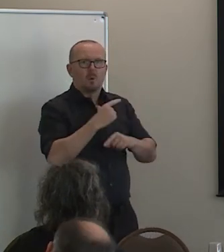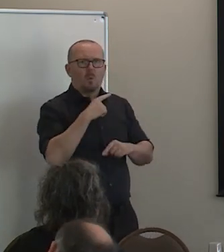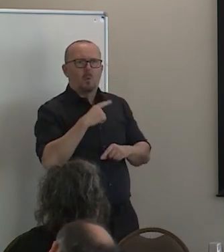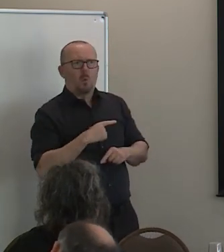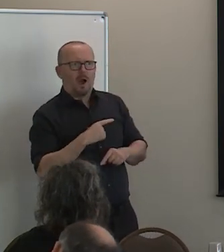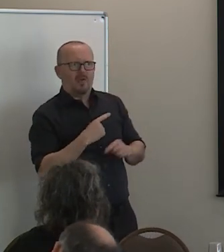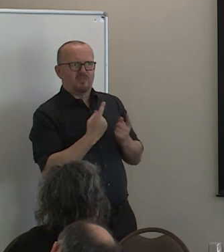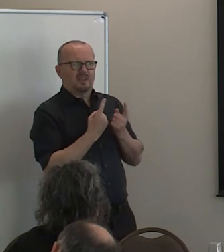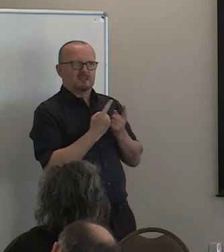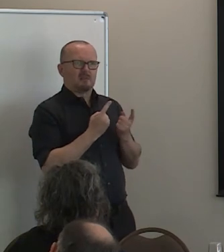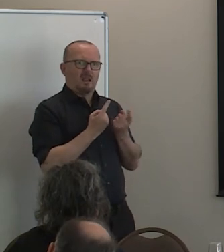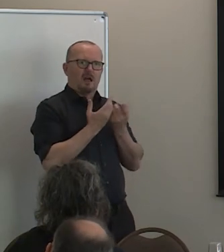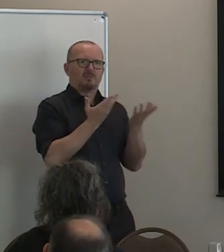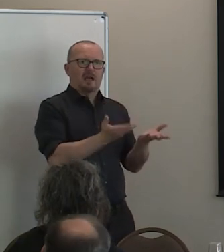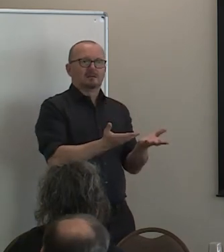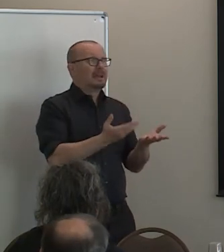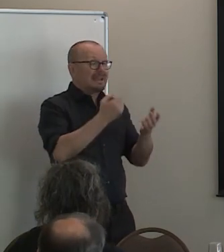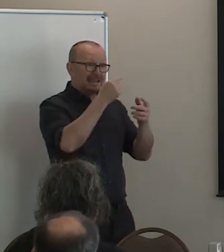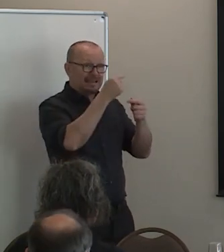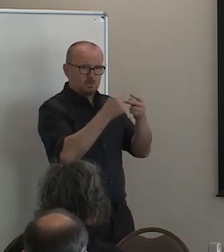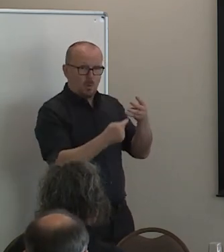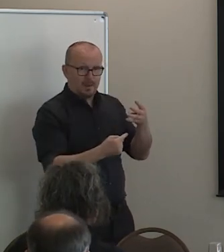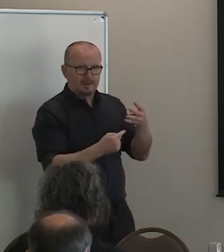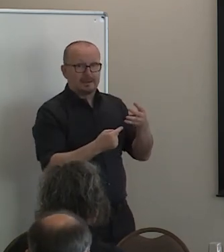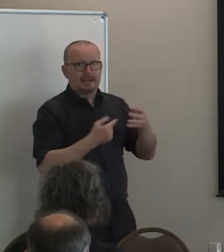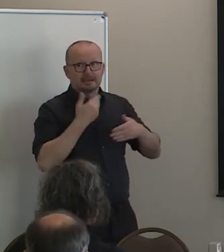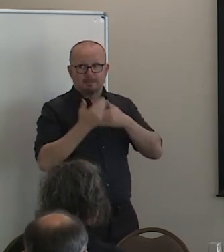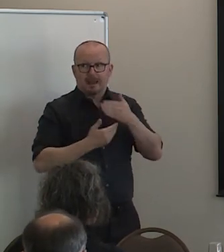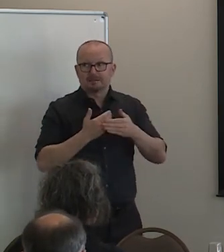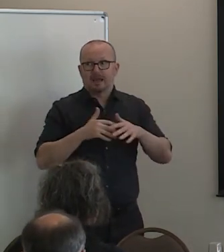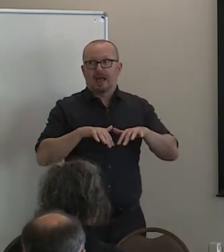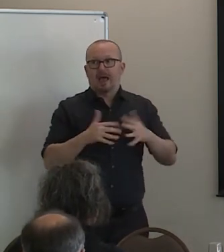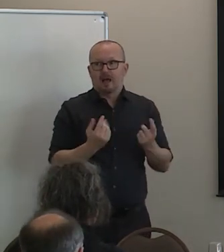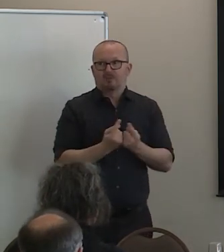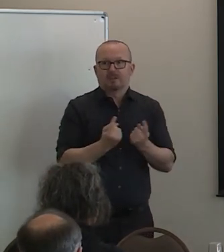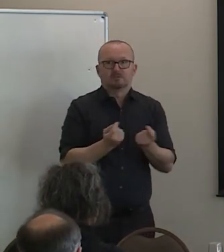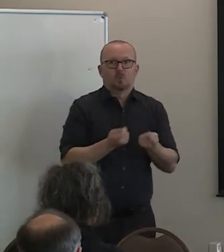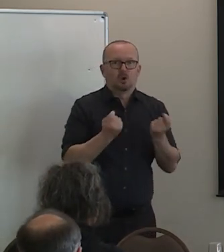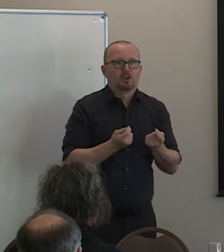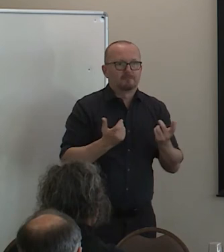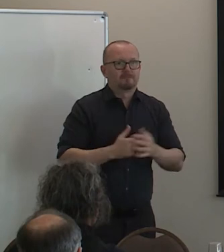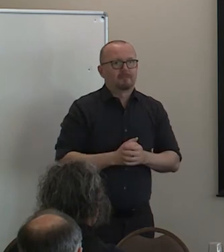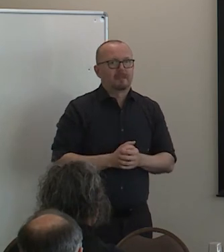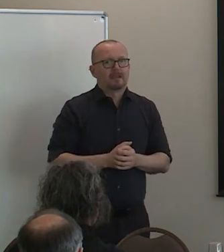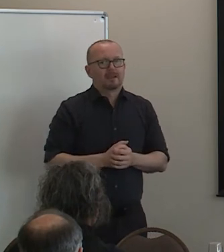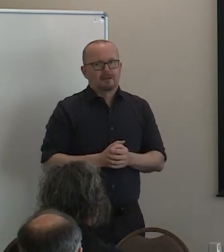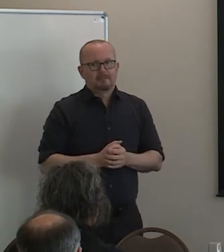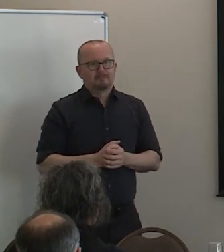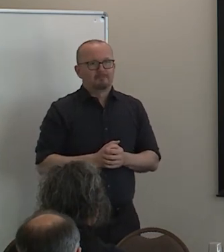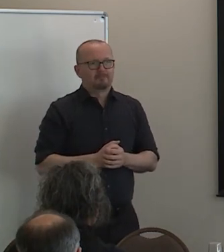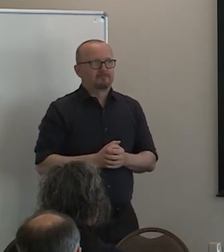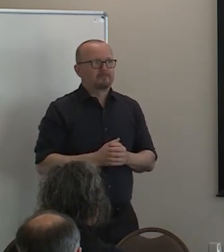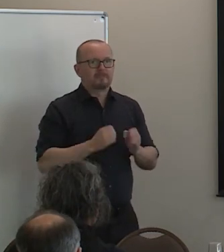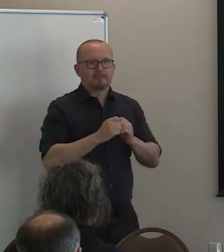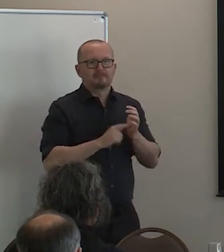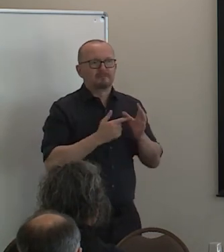would explain how everything works, because as we've seen, that's impossible and problematic. But with these fables, with